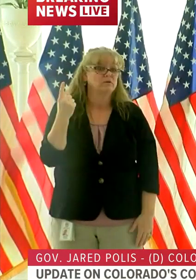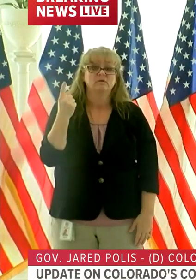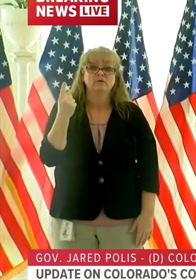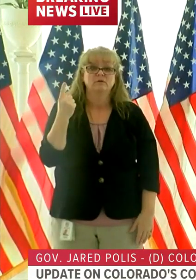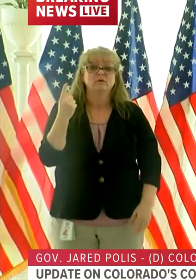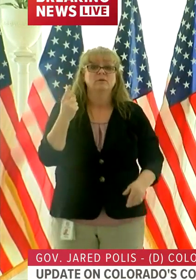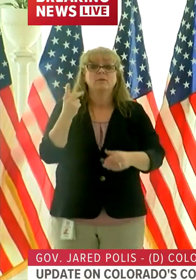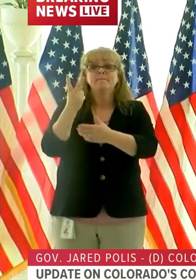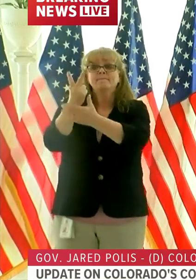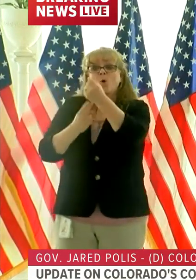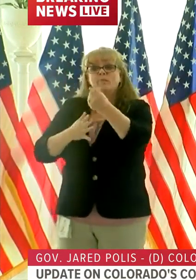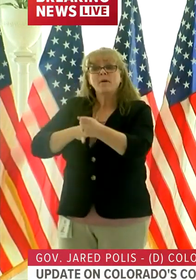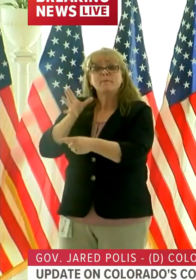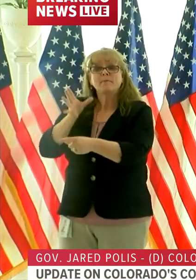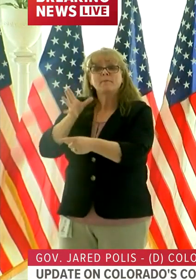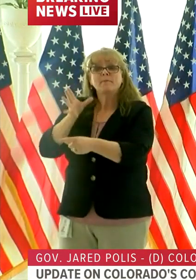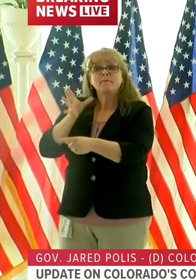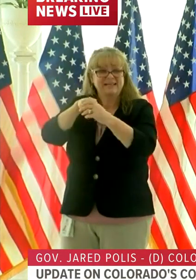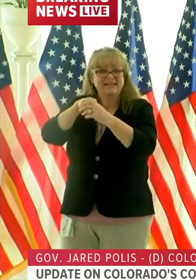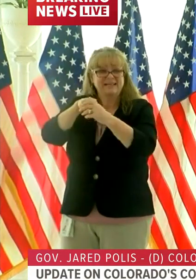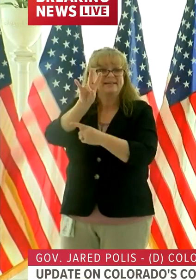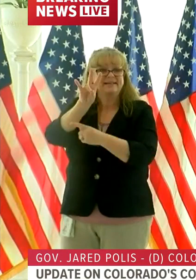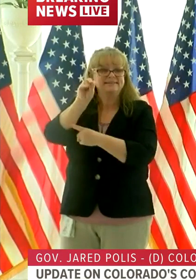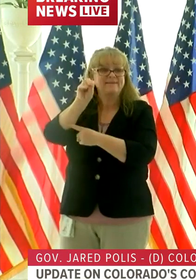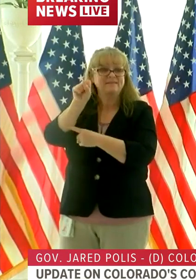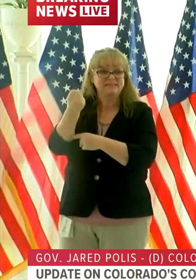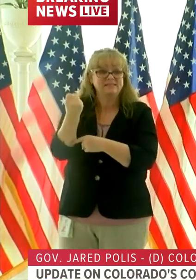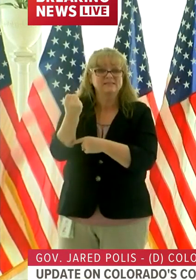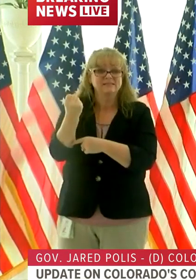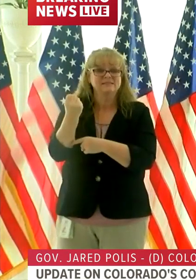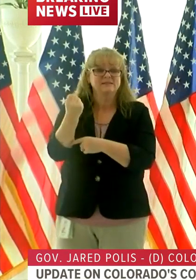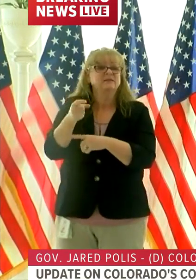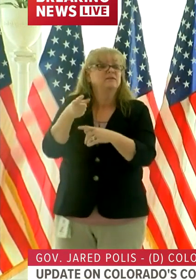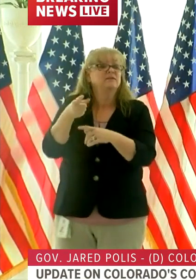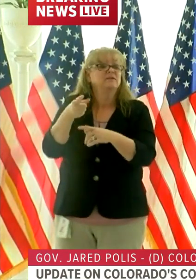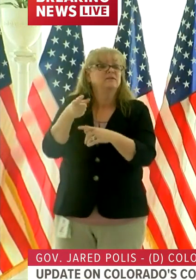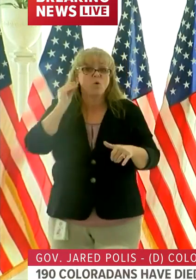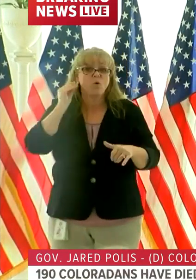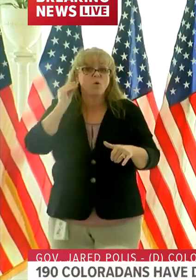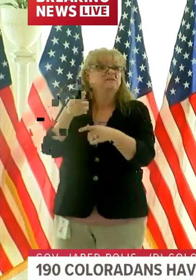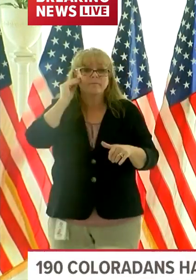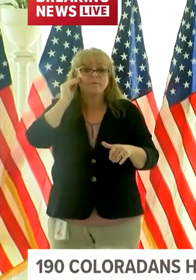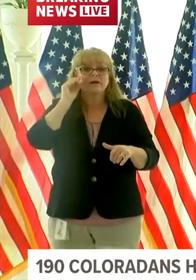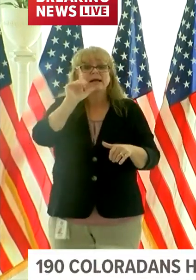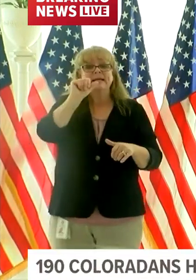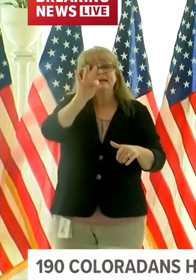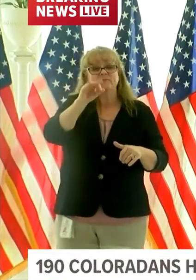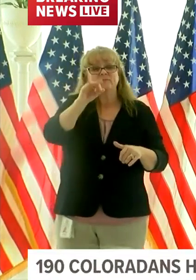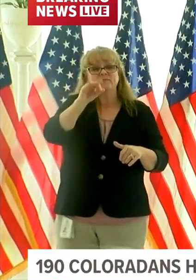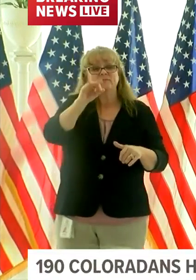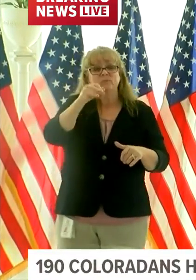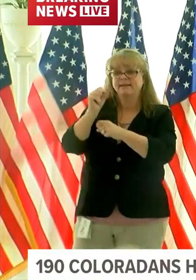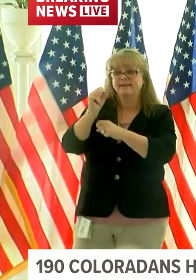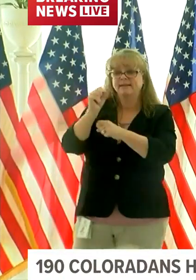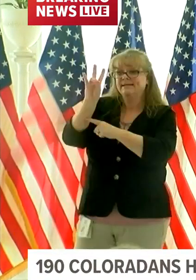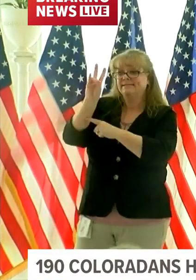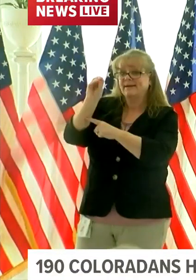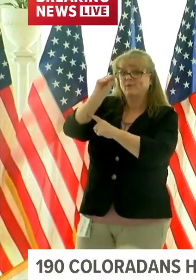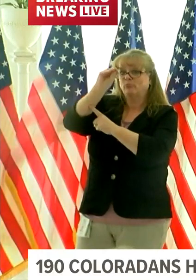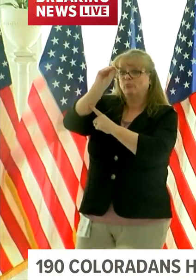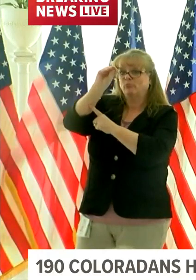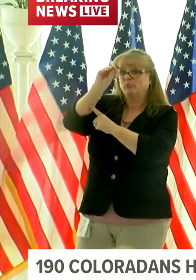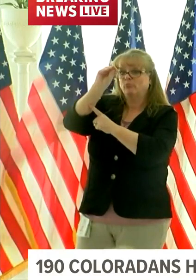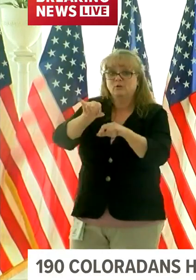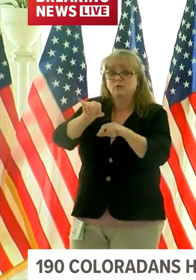groceries delivered and all that. So it's the average that matters. And if we can achieve that 70% or greater, we'll be in very good